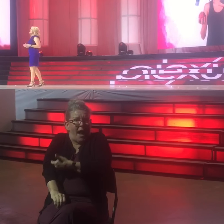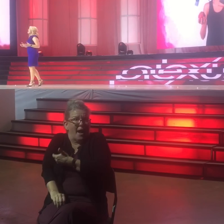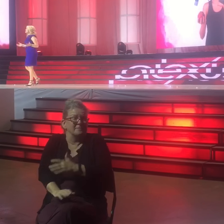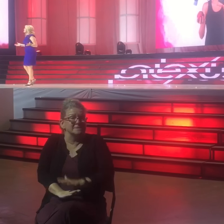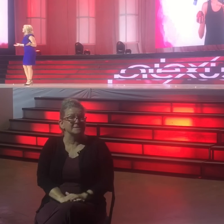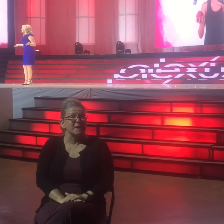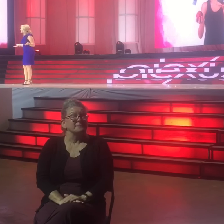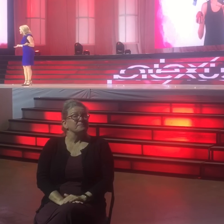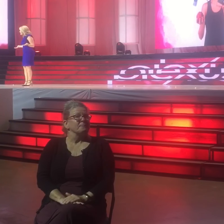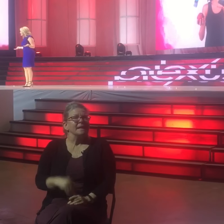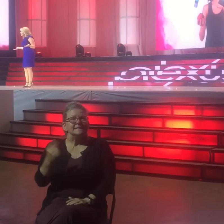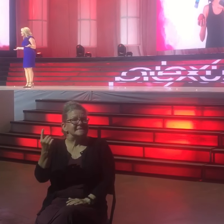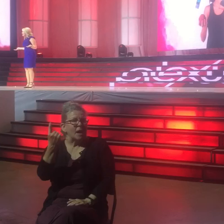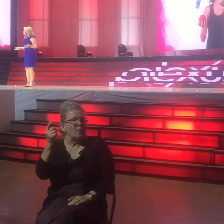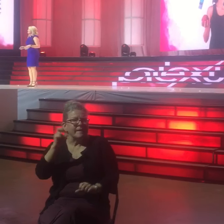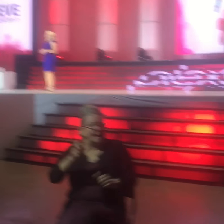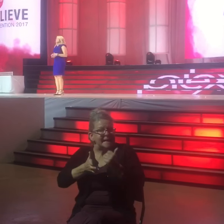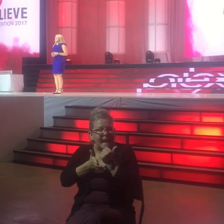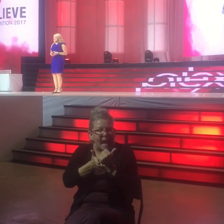ambassadors get off to a great start?